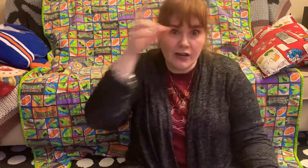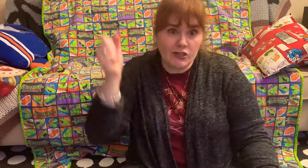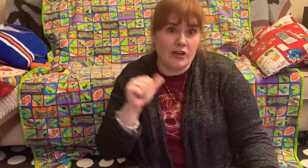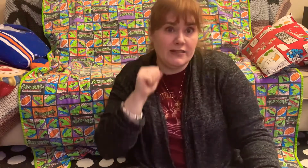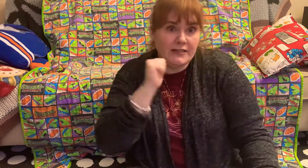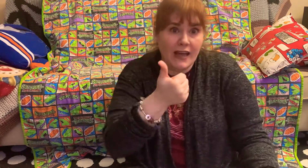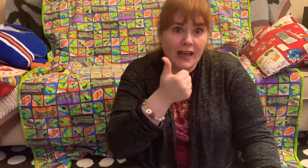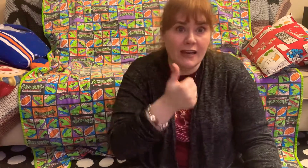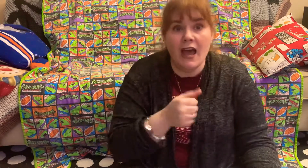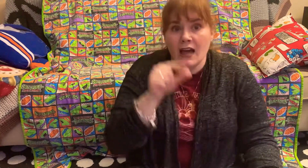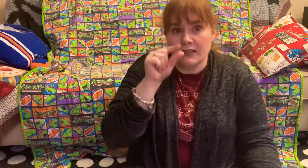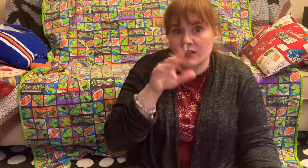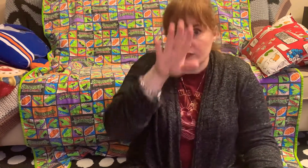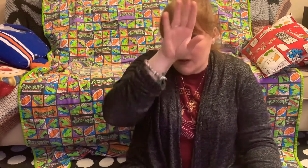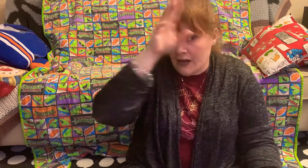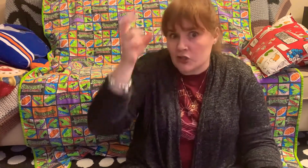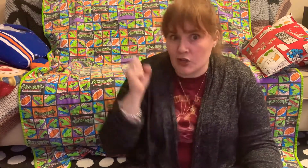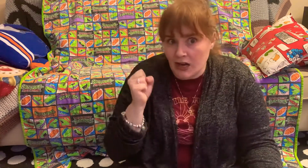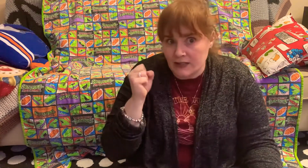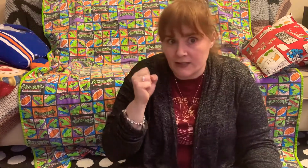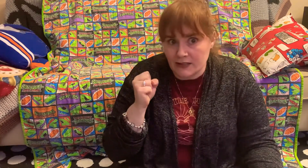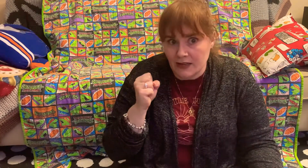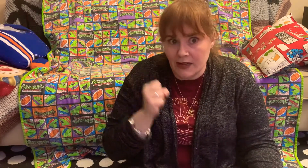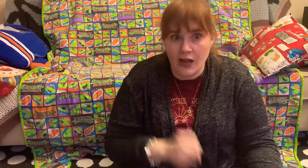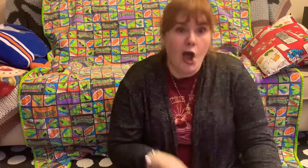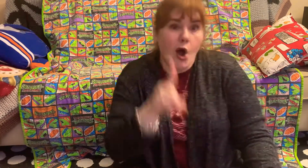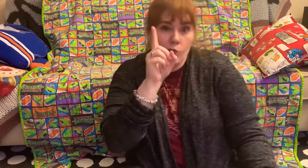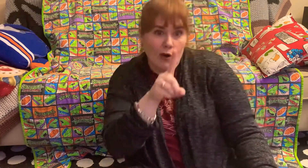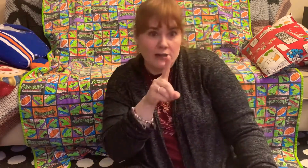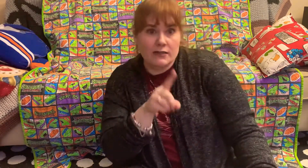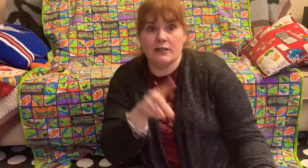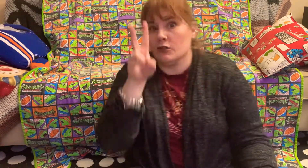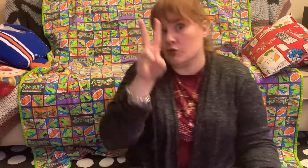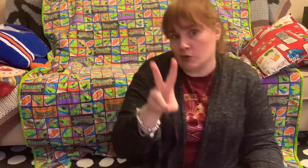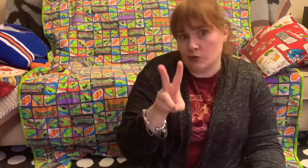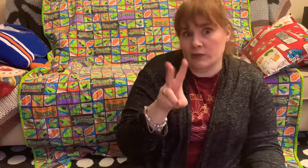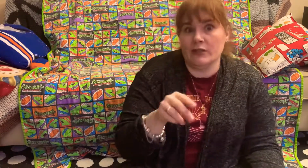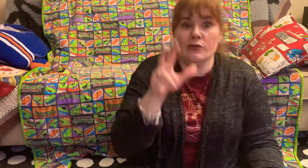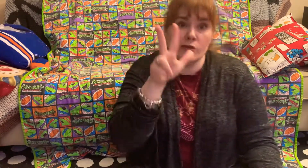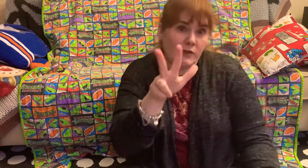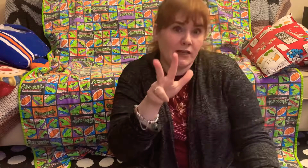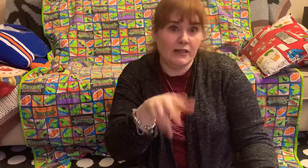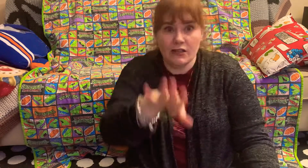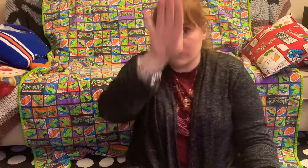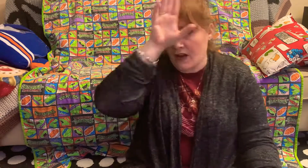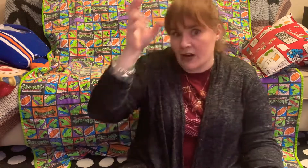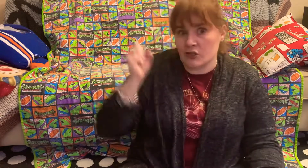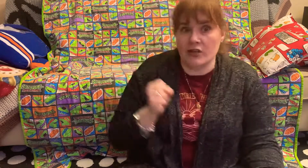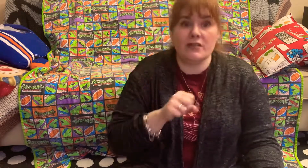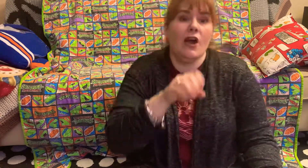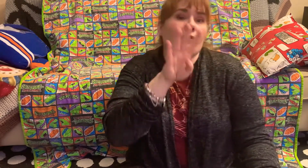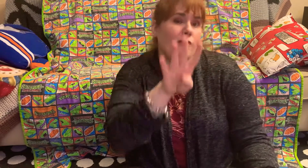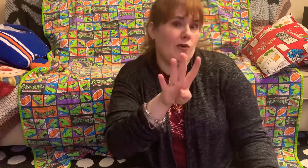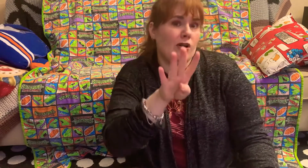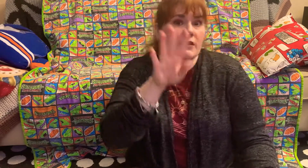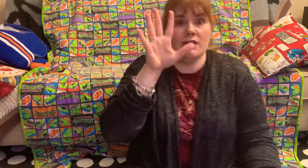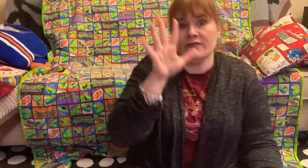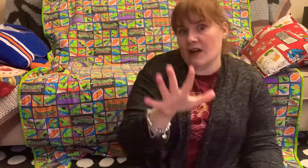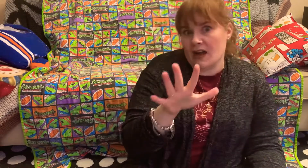trucks, 10 little fire trucks. One little, two little, three little fire trucks, four little, five